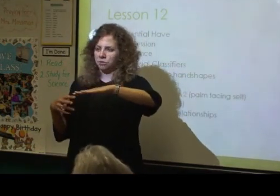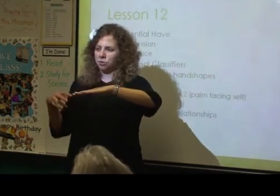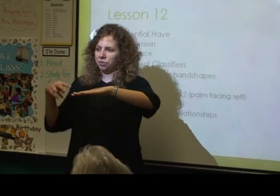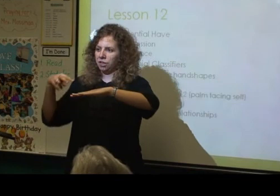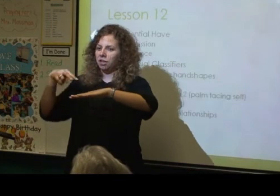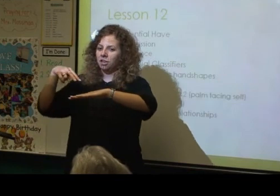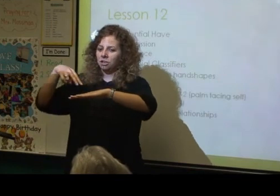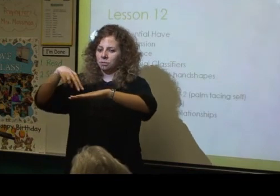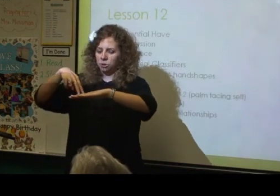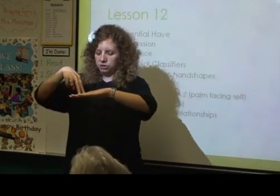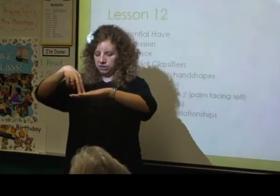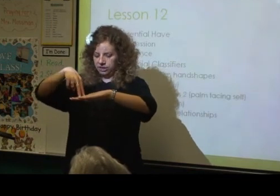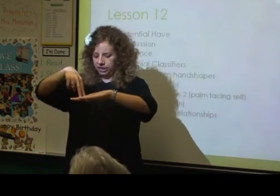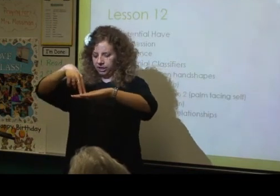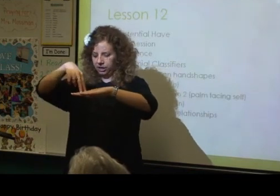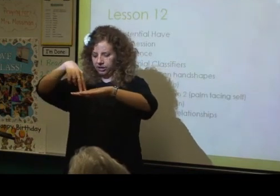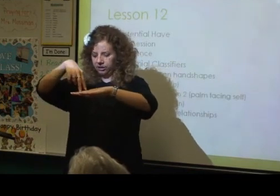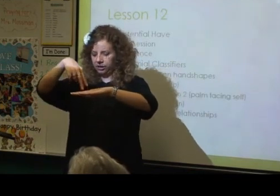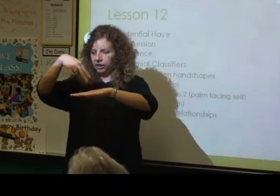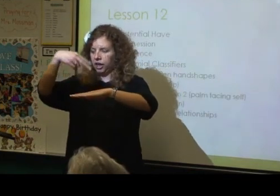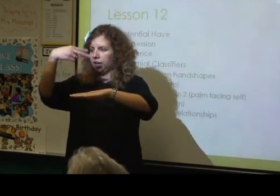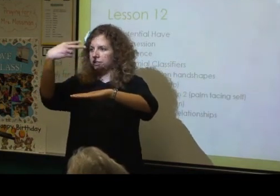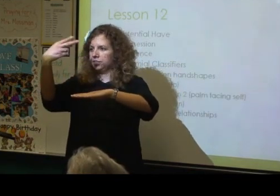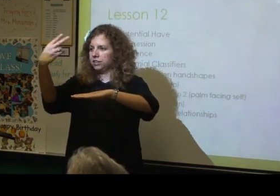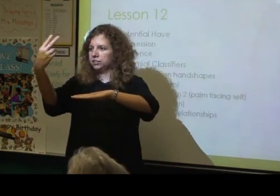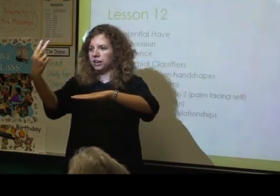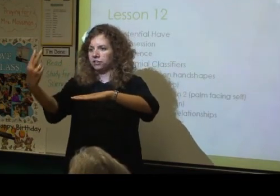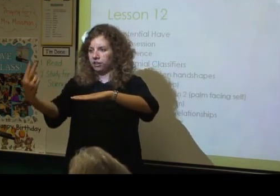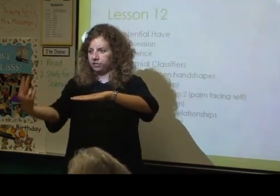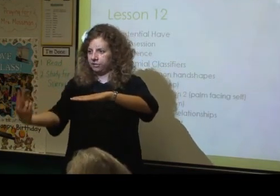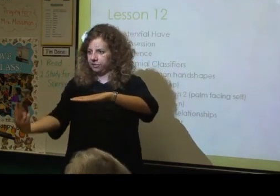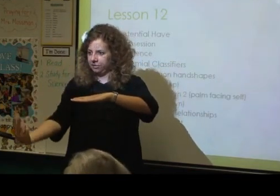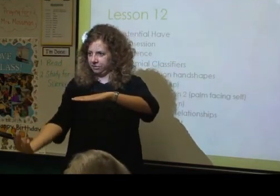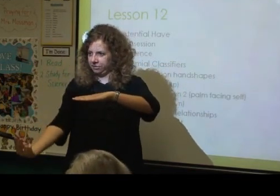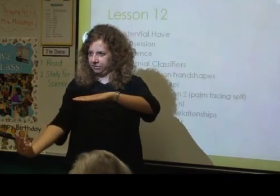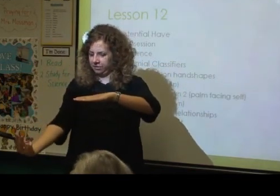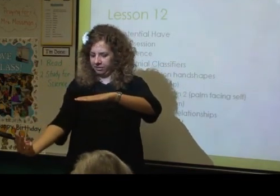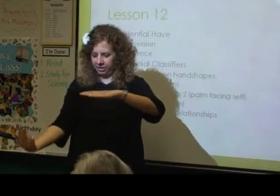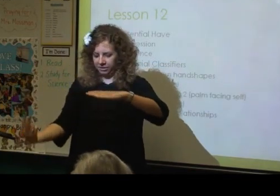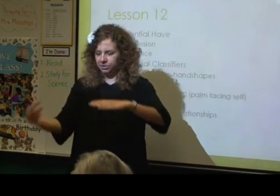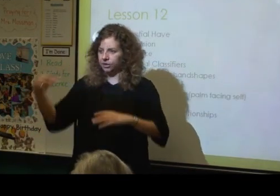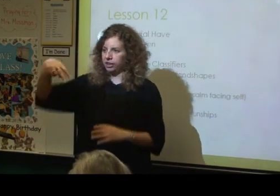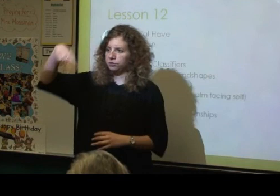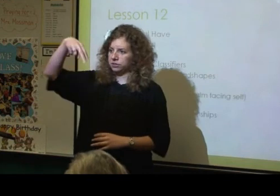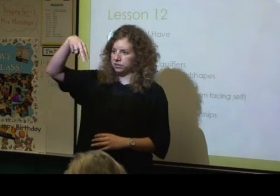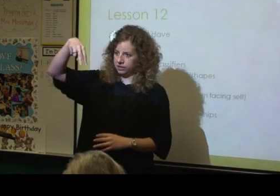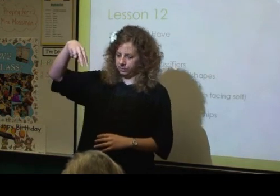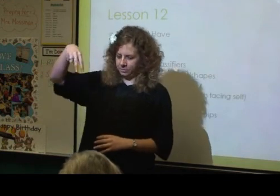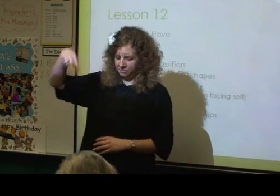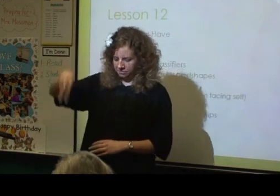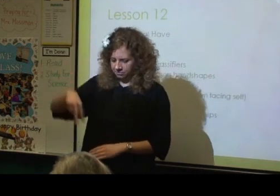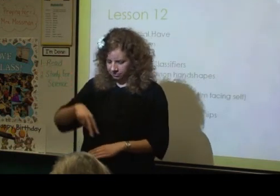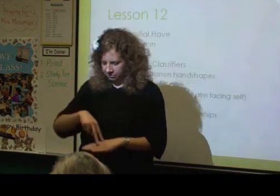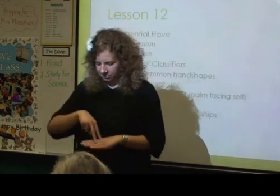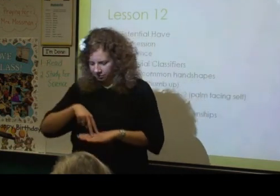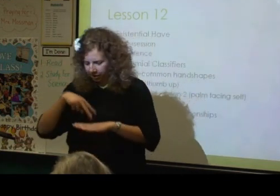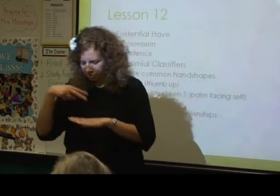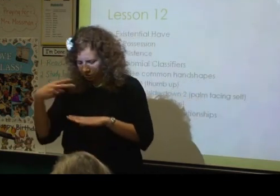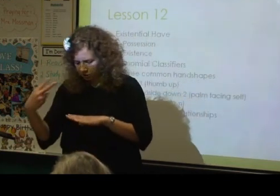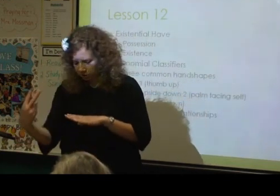this whole thing, the person's here, and then they dive off. Okay, so that uses this one. That would be a good